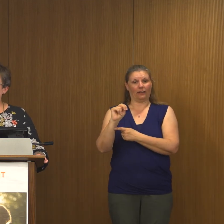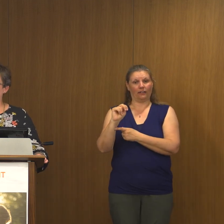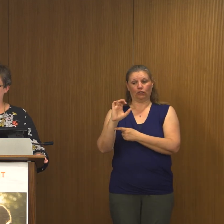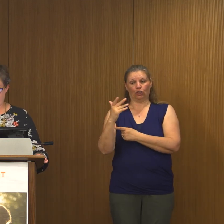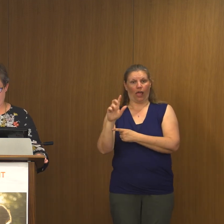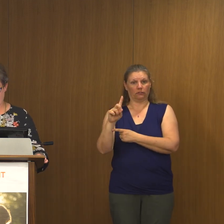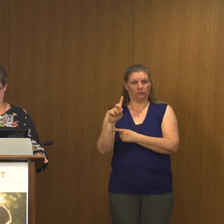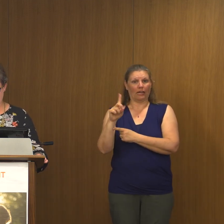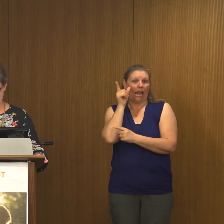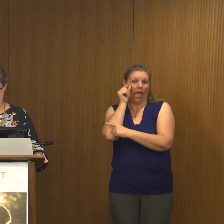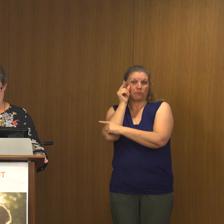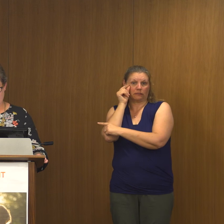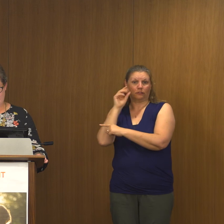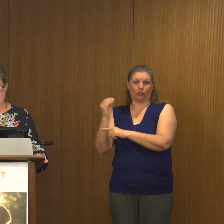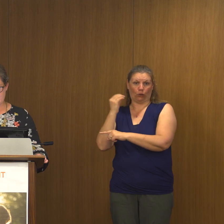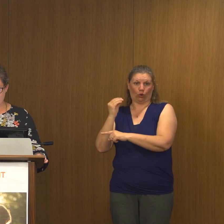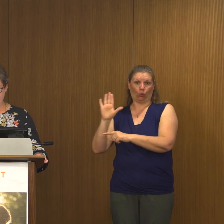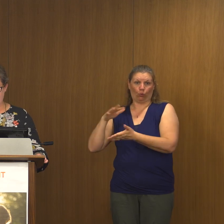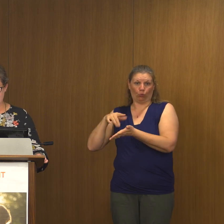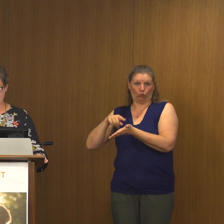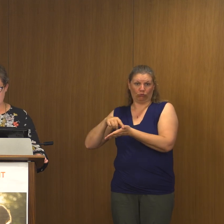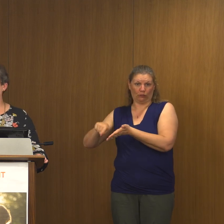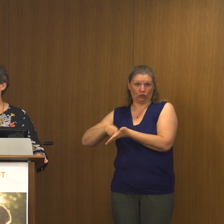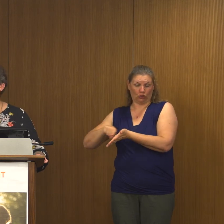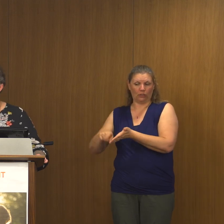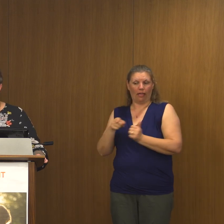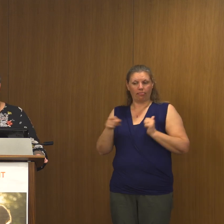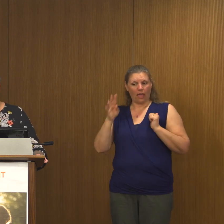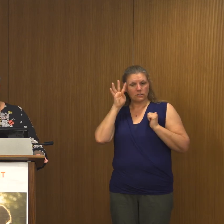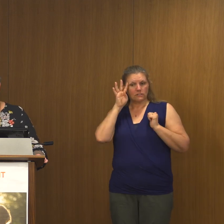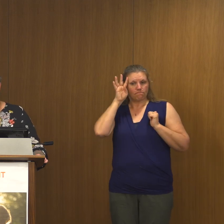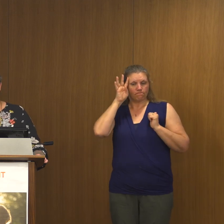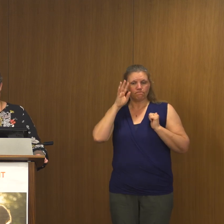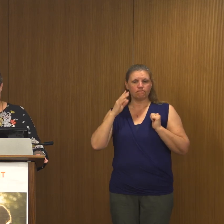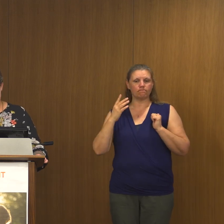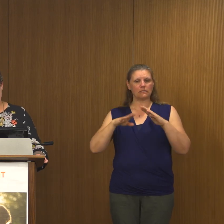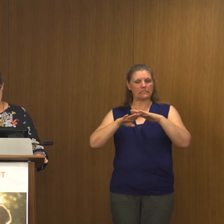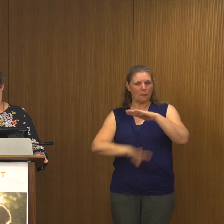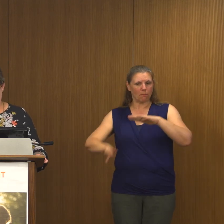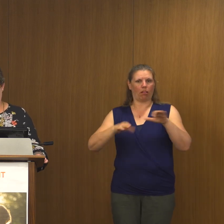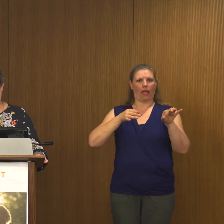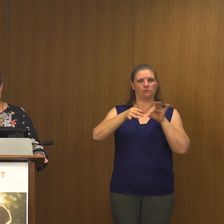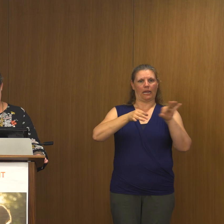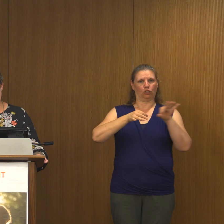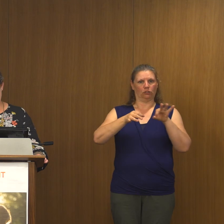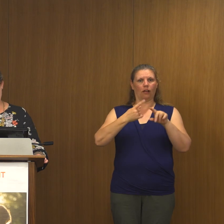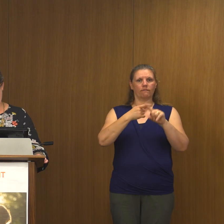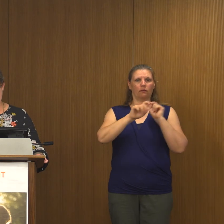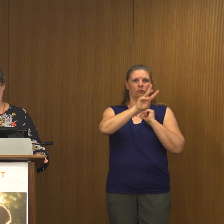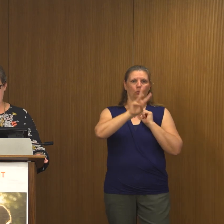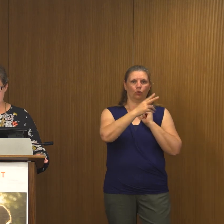in Hamilton, Ontario, created a simplified explanation for parents of the World Health